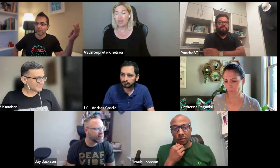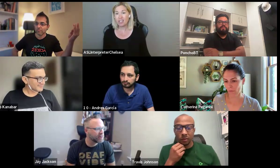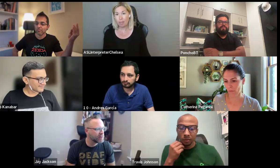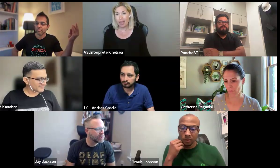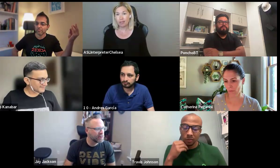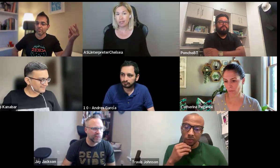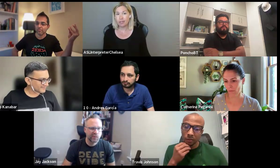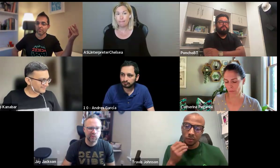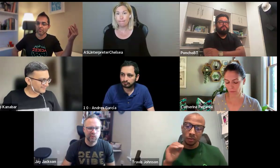think it depends.